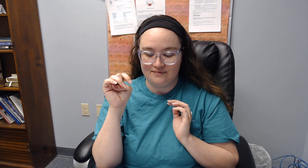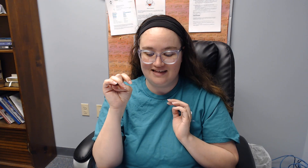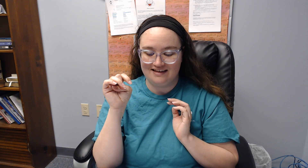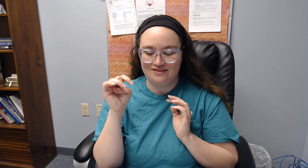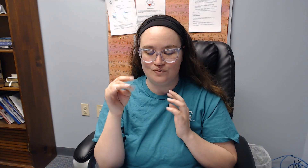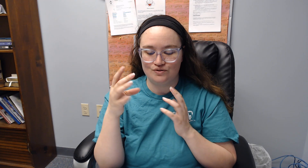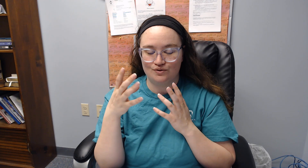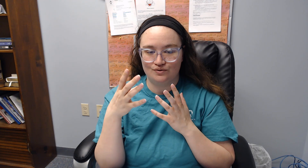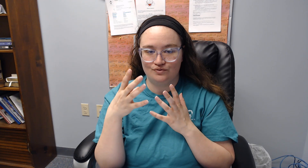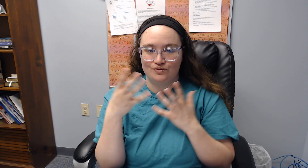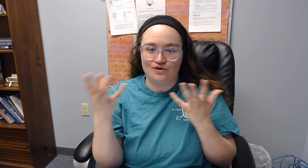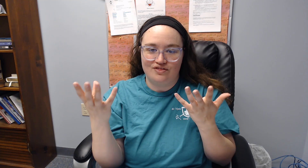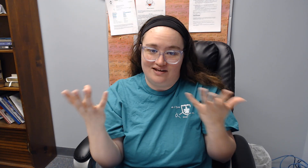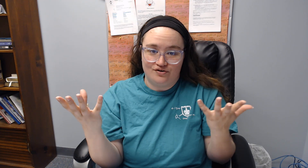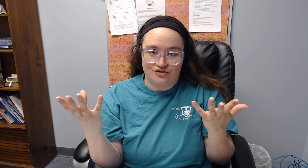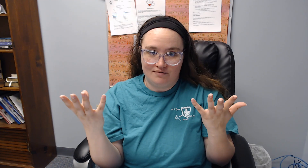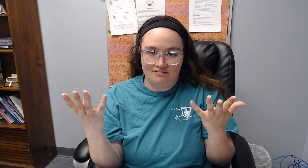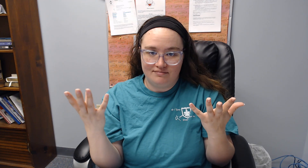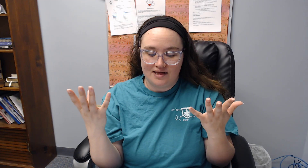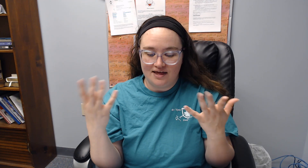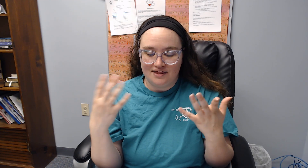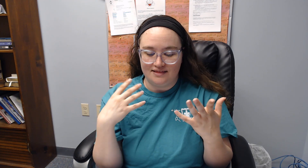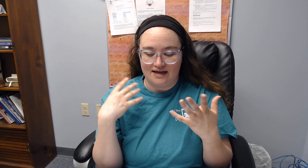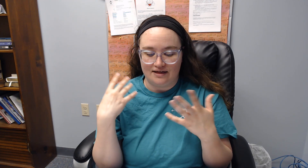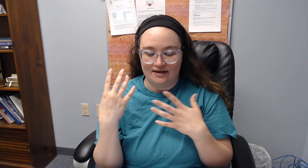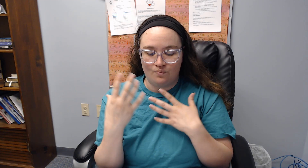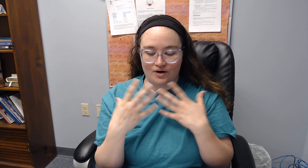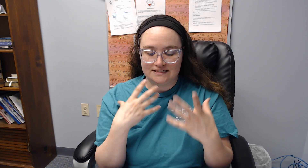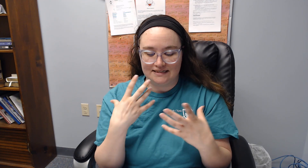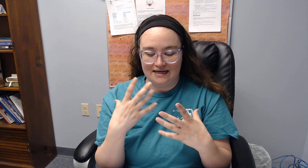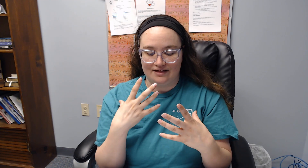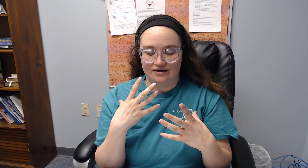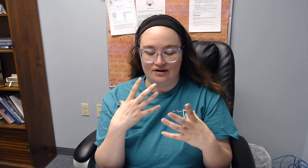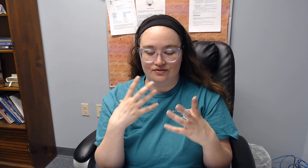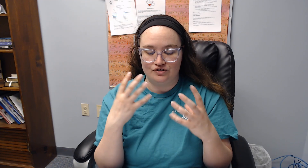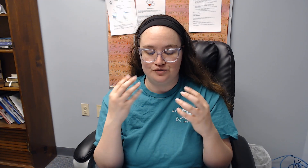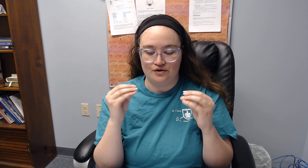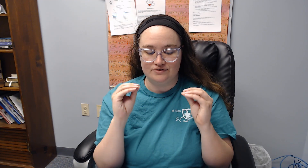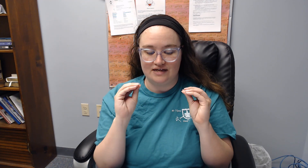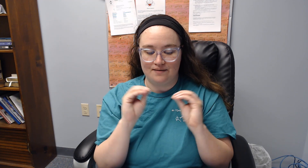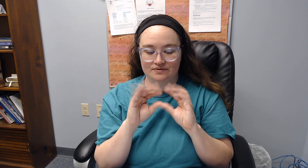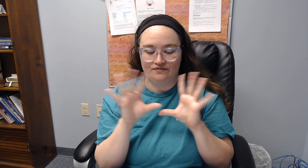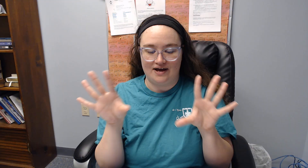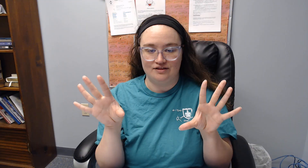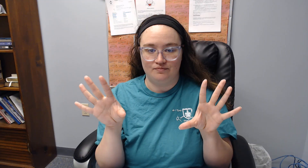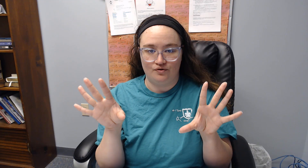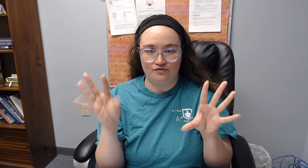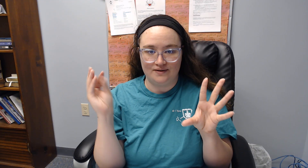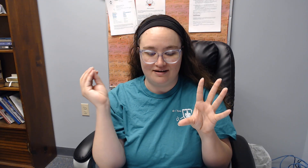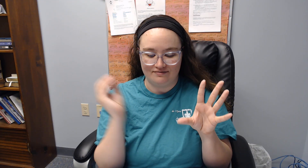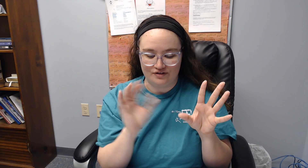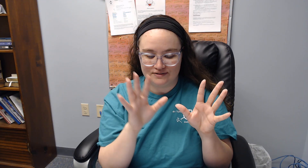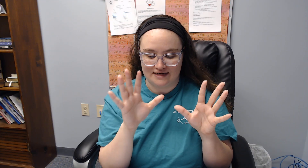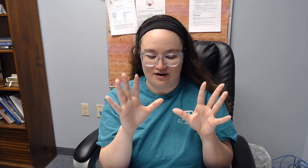And those are the eardrum. They work together. Those bones amplify the movement of those sound